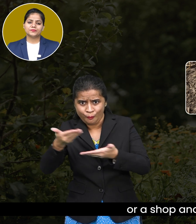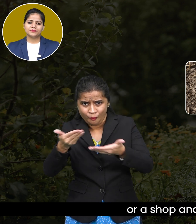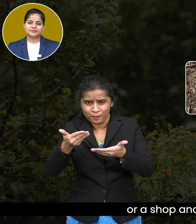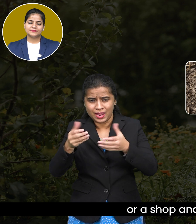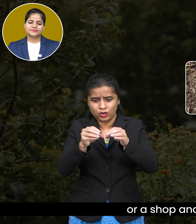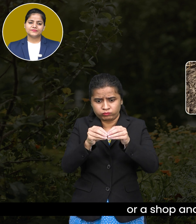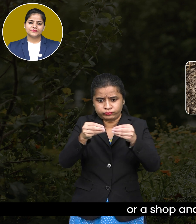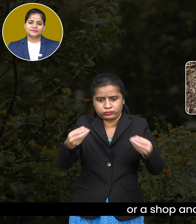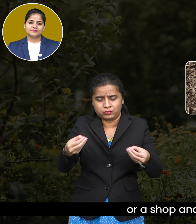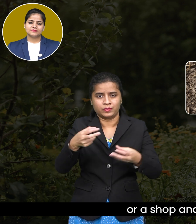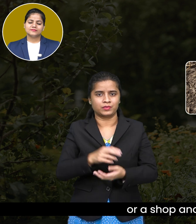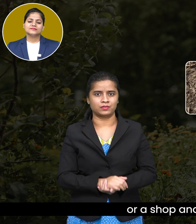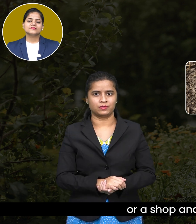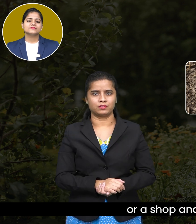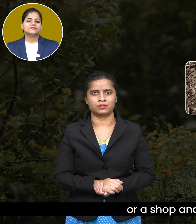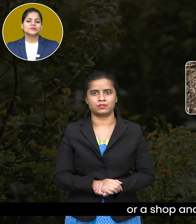them.